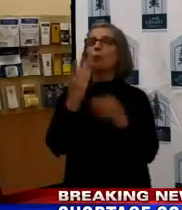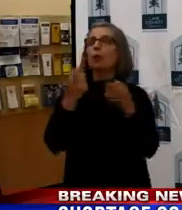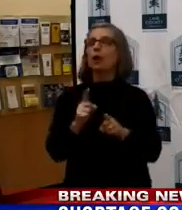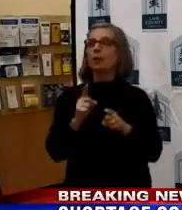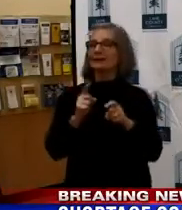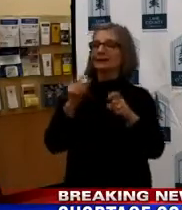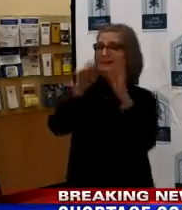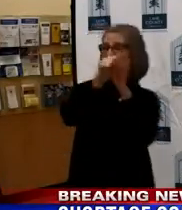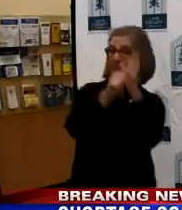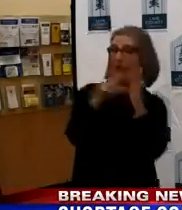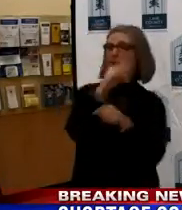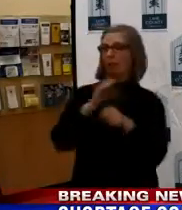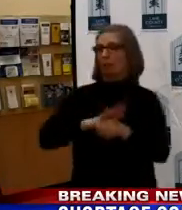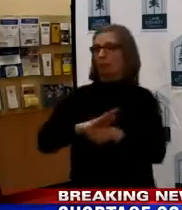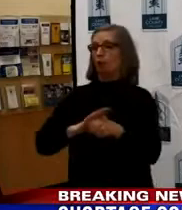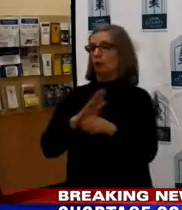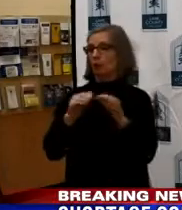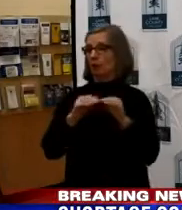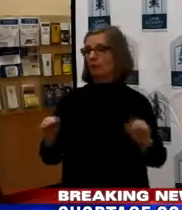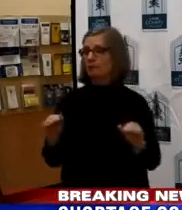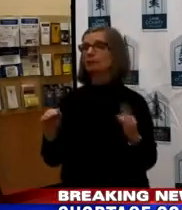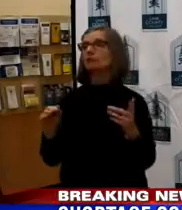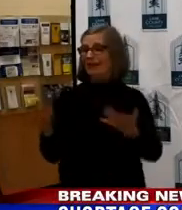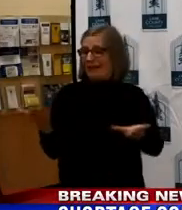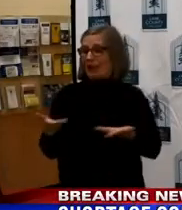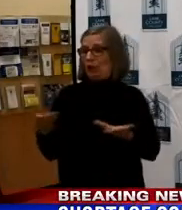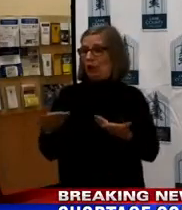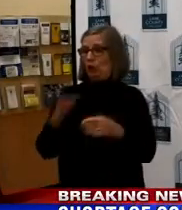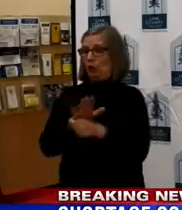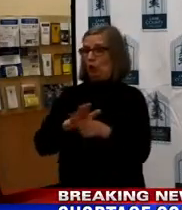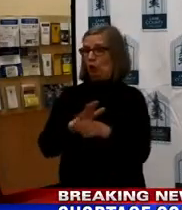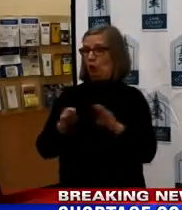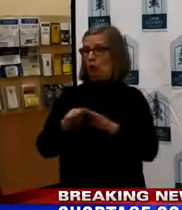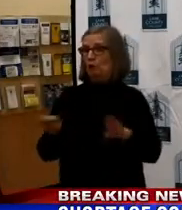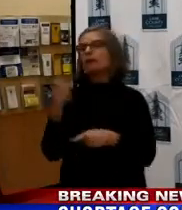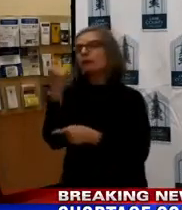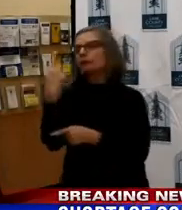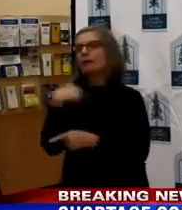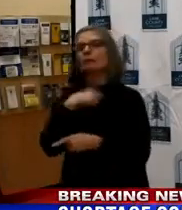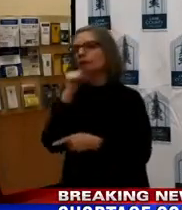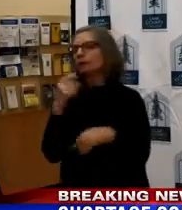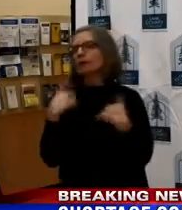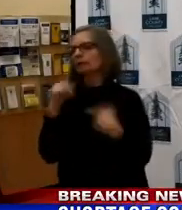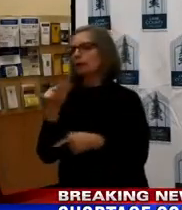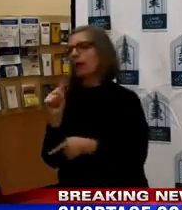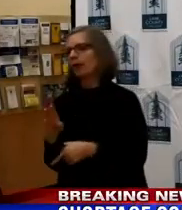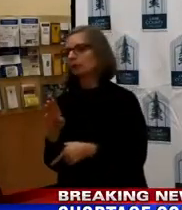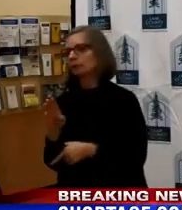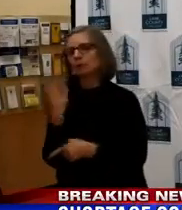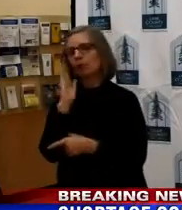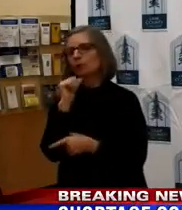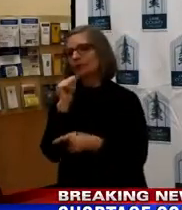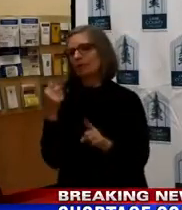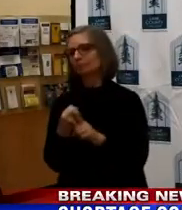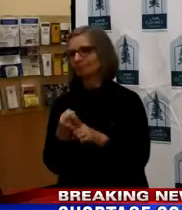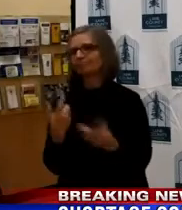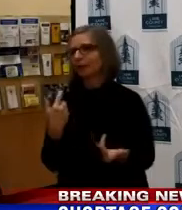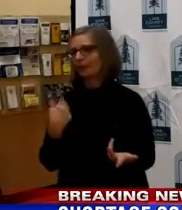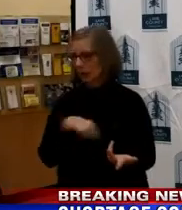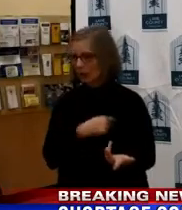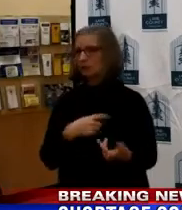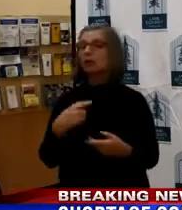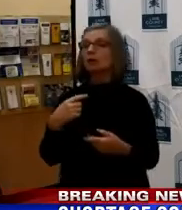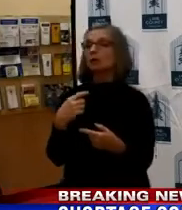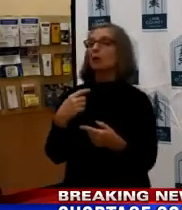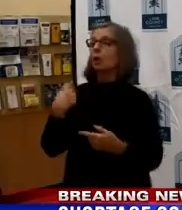we don't have those labs, it's not really going to be of an effect here locally. When we're talking about some of the rapid tests,